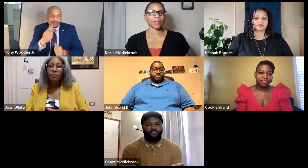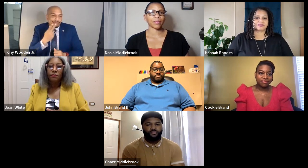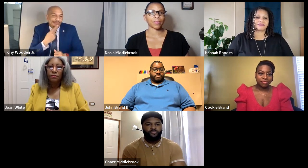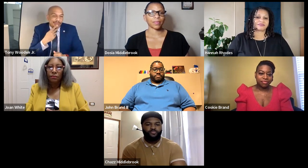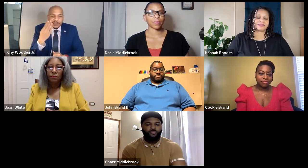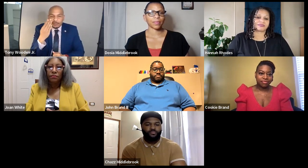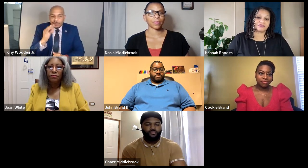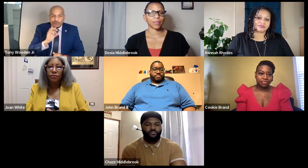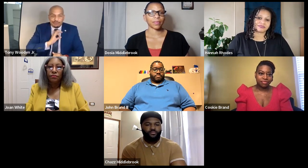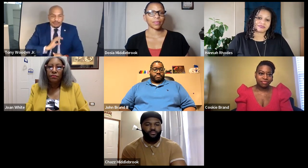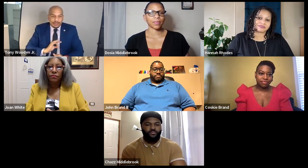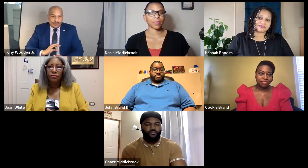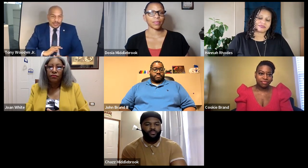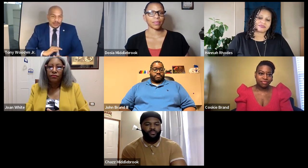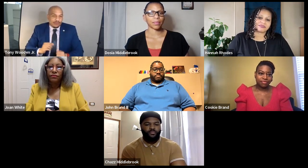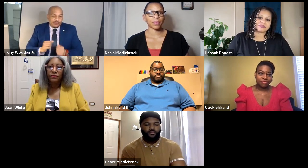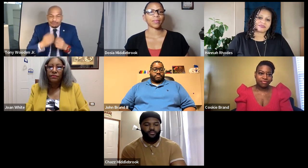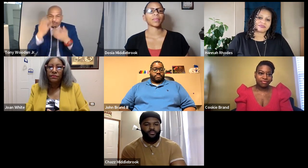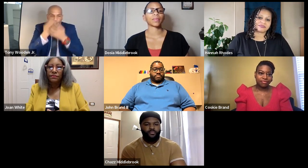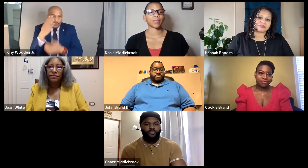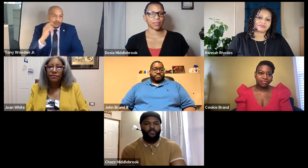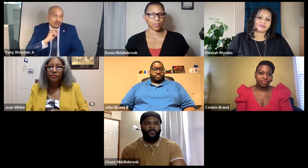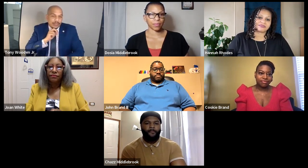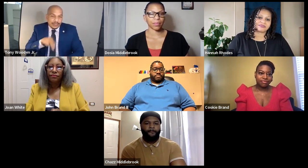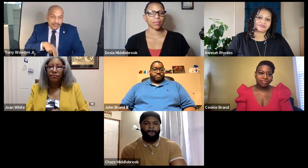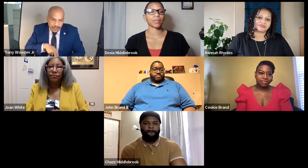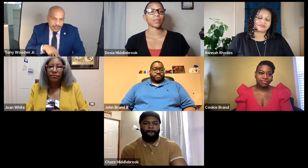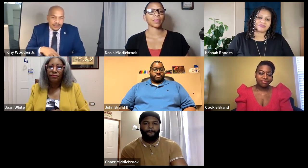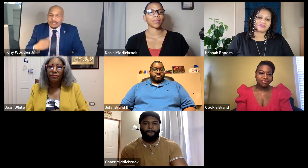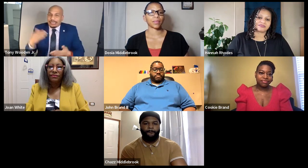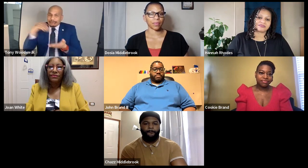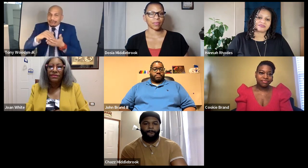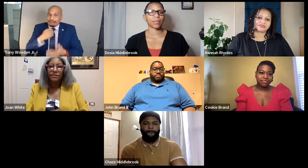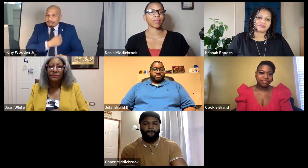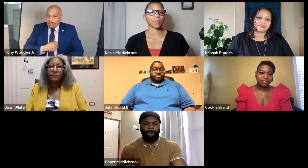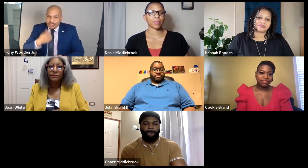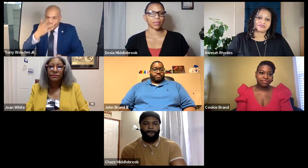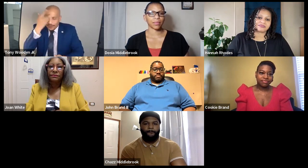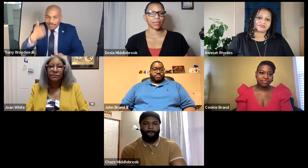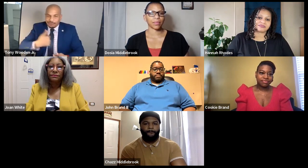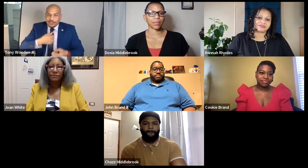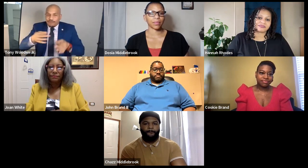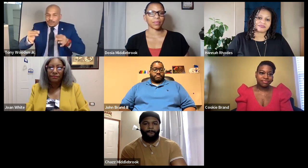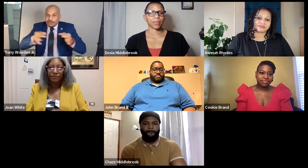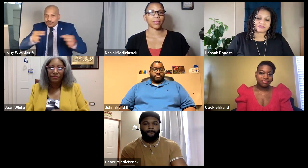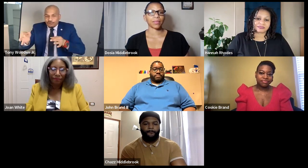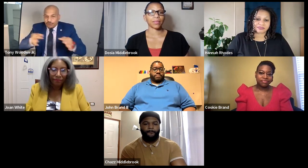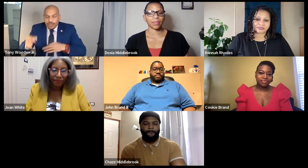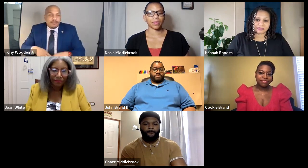I'm wearing a blue suit with a pink and blue striped shirt and a dark blue tie. Apologies, I forgot to do a